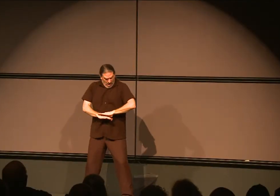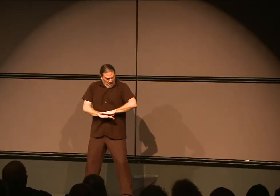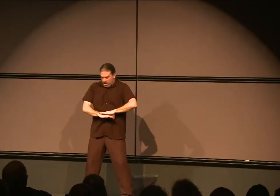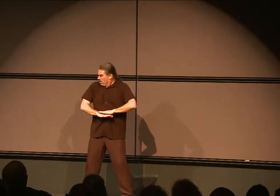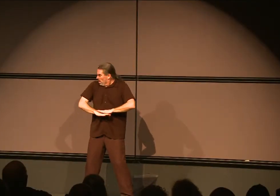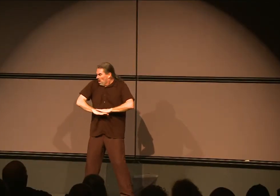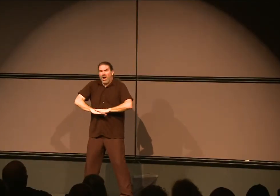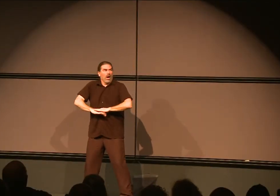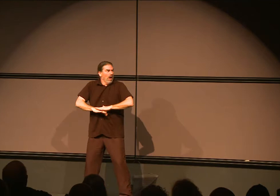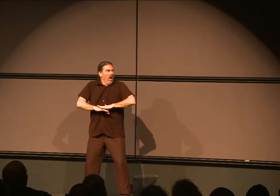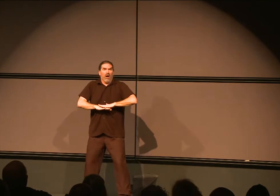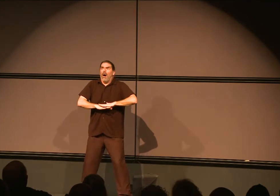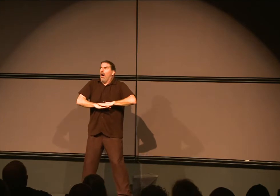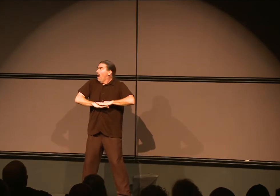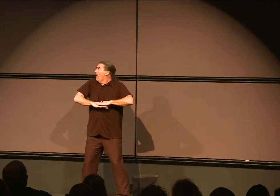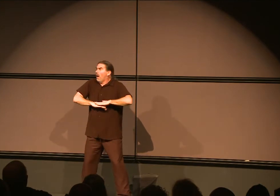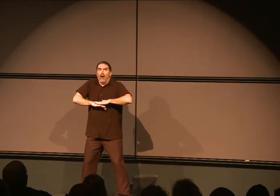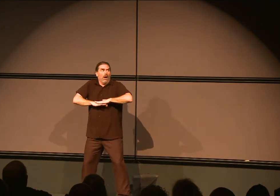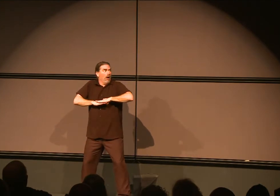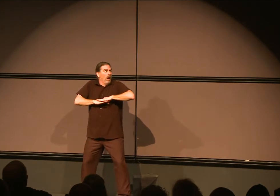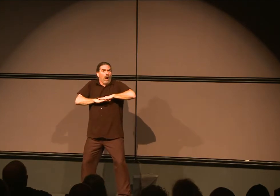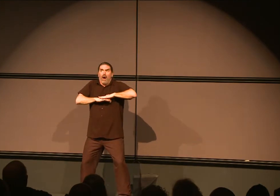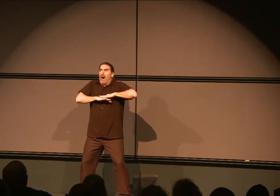Water levels rising.